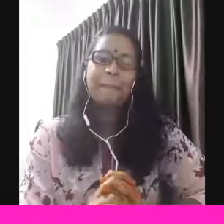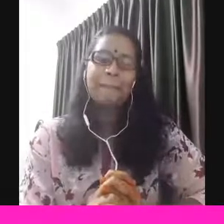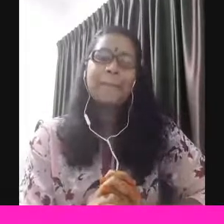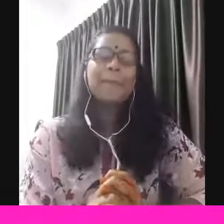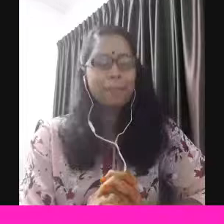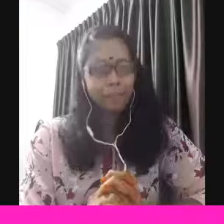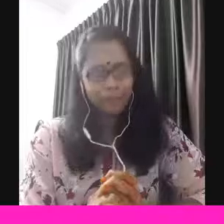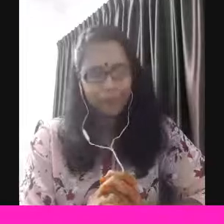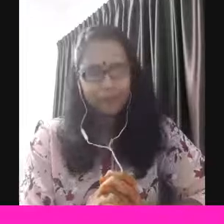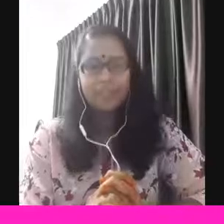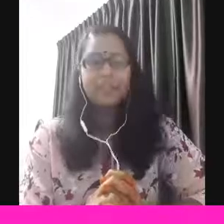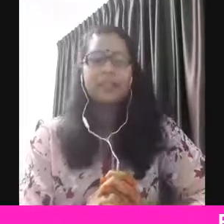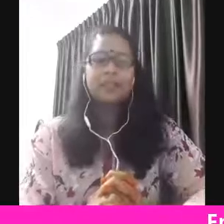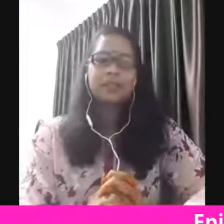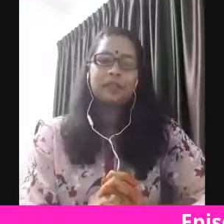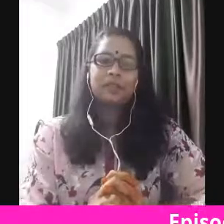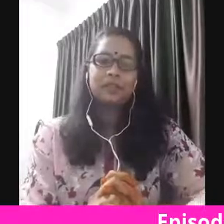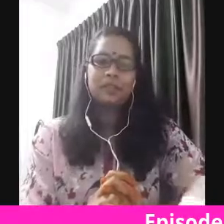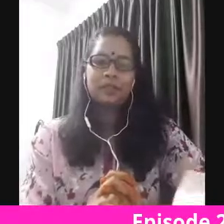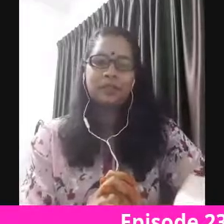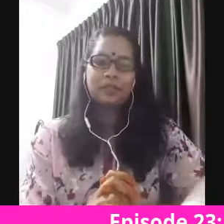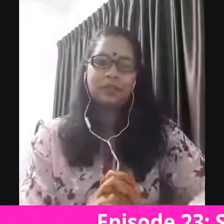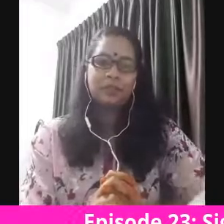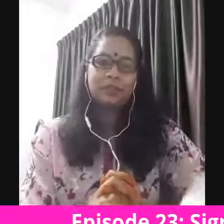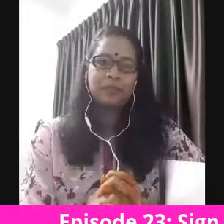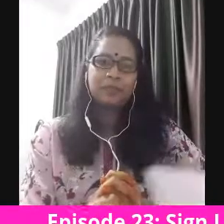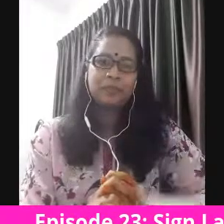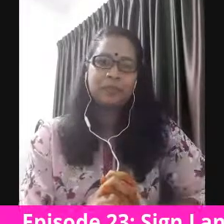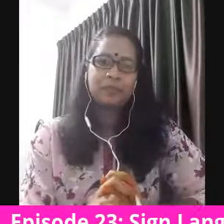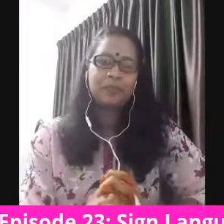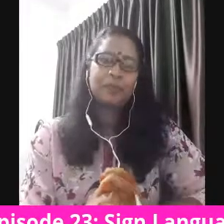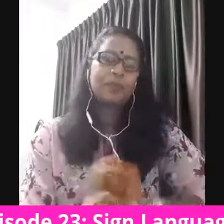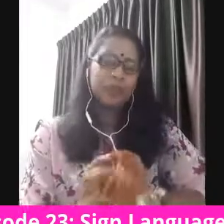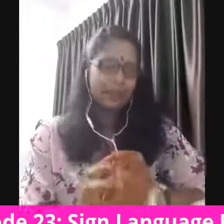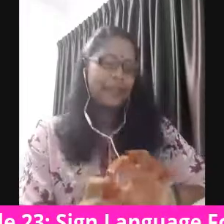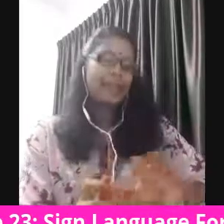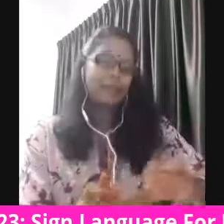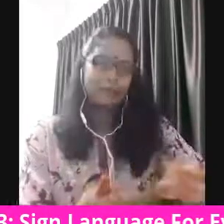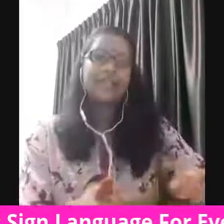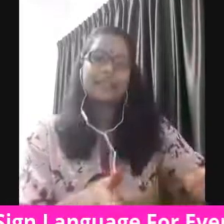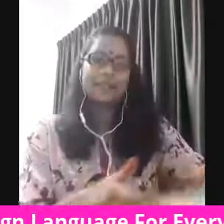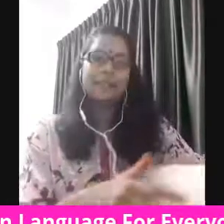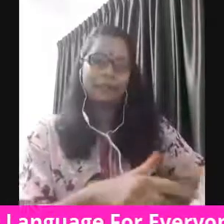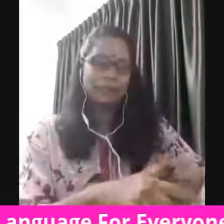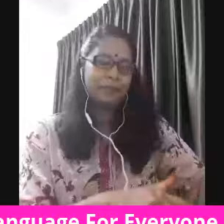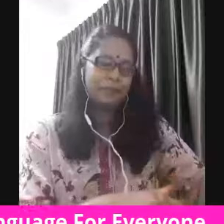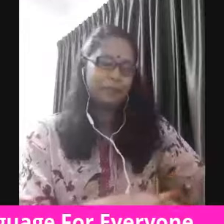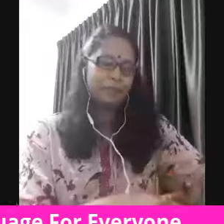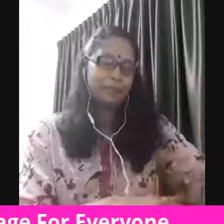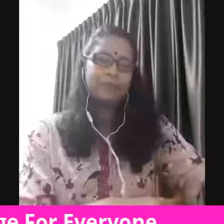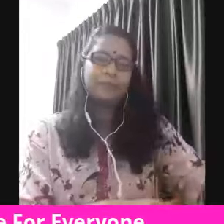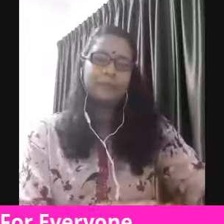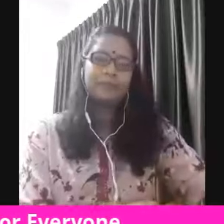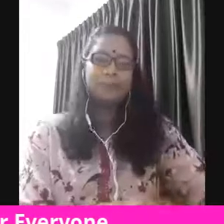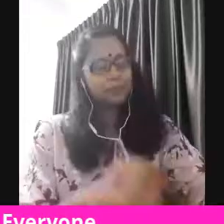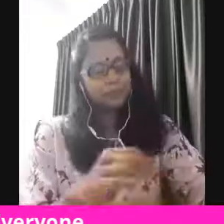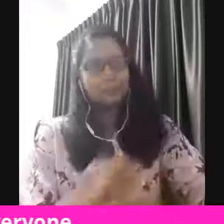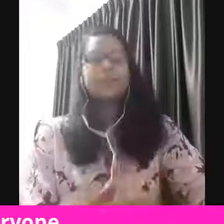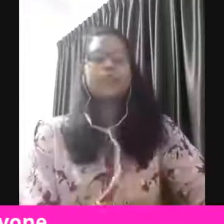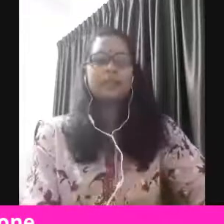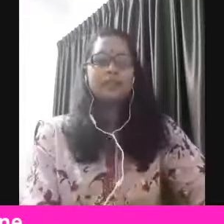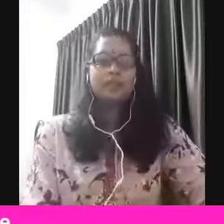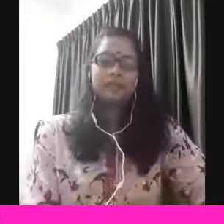practice it. You need to talk in order to master the language. So Yeah. the Yes. same thing goes in sign language.